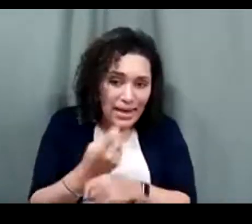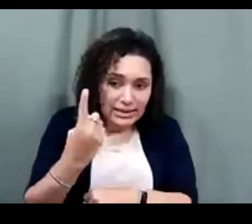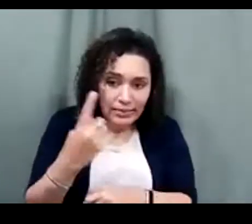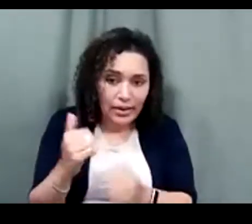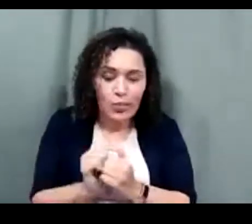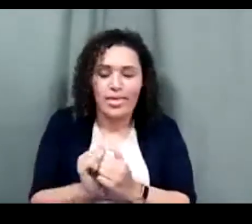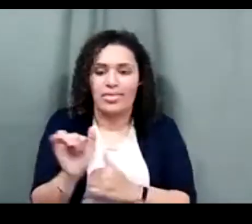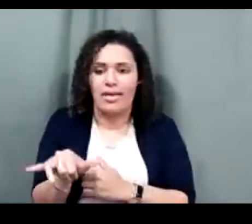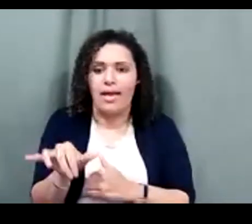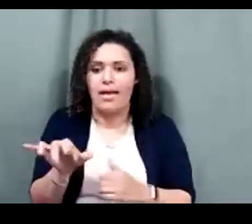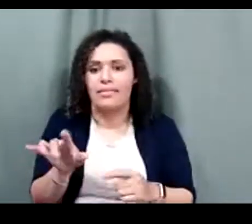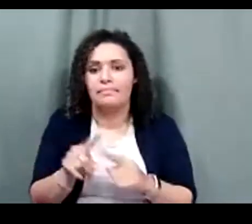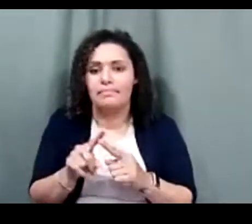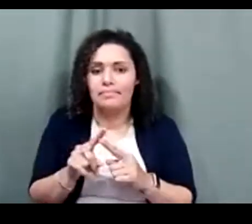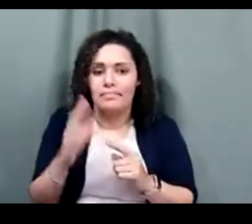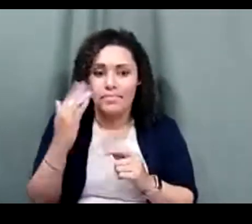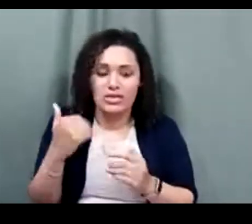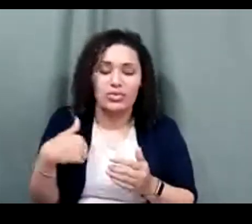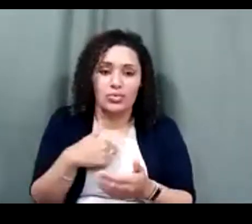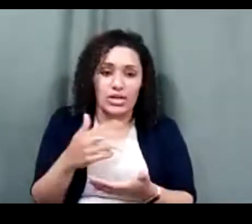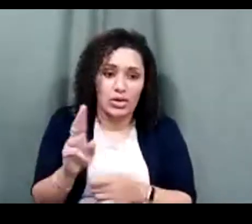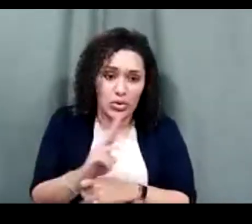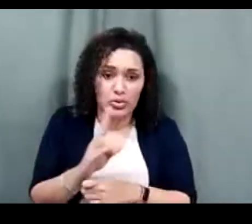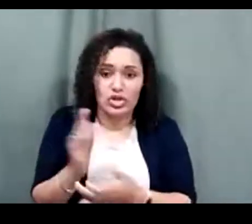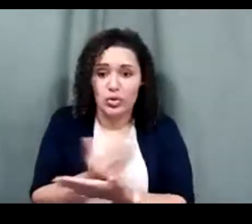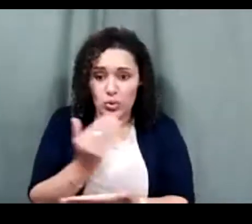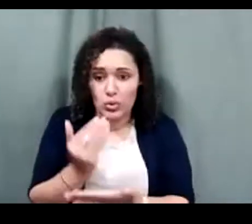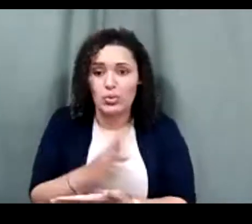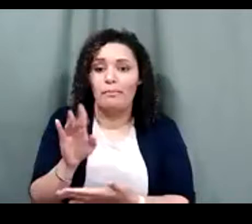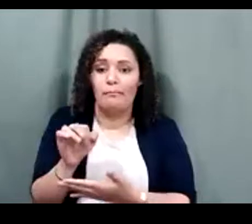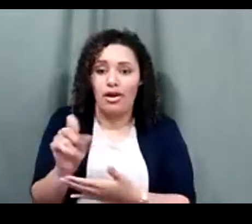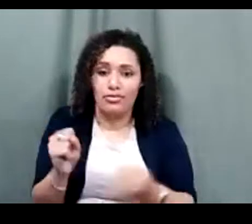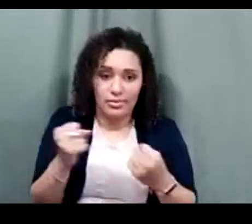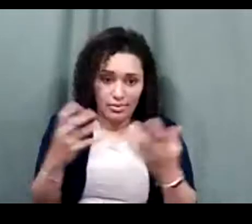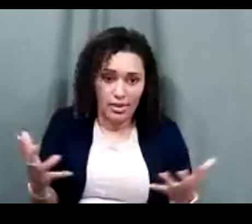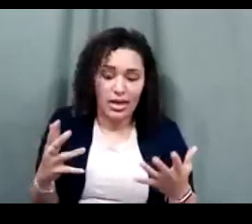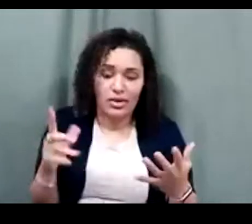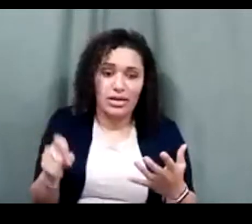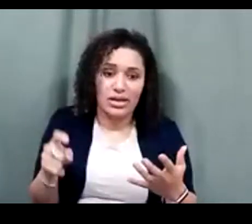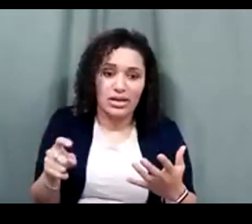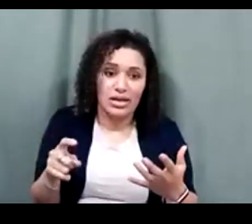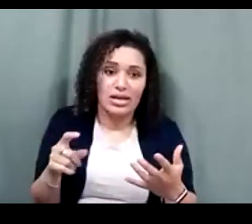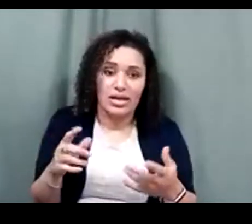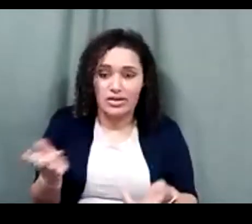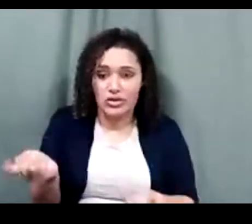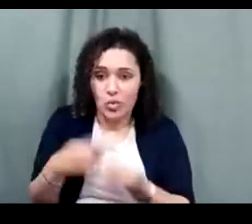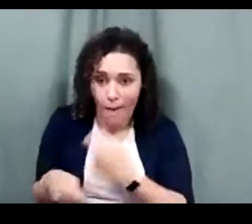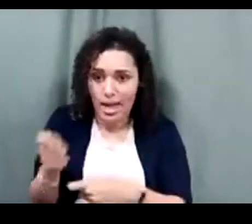we use a lot of new barrels and we need room for those new barrels to come in, and they're kicking out the old ones.